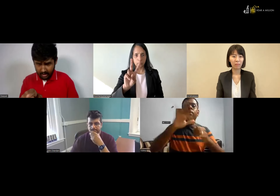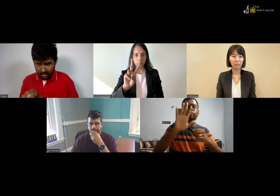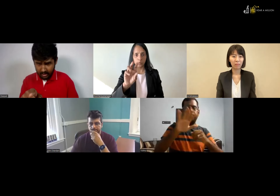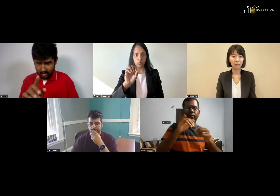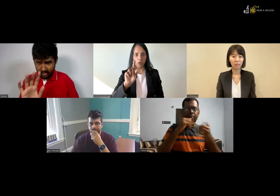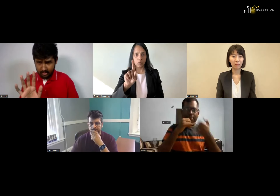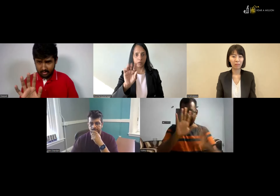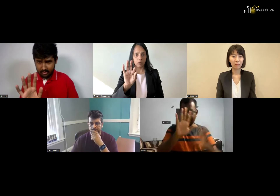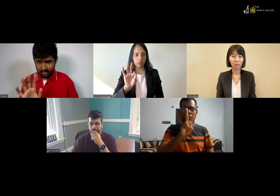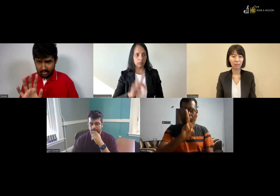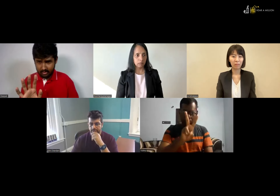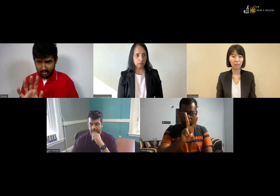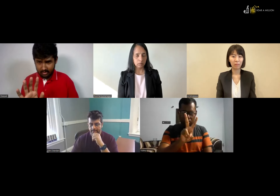You are signing ASL.